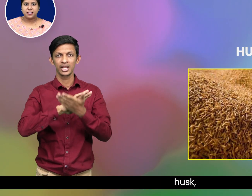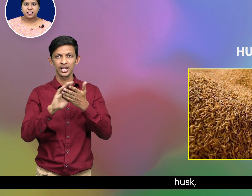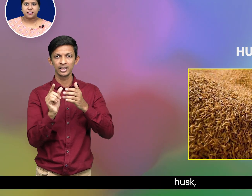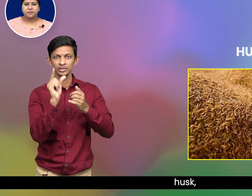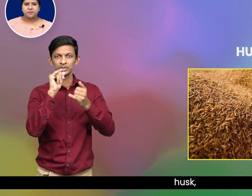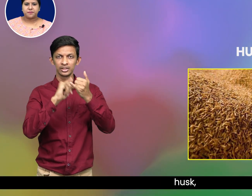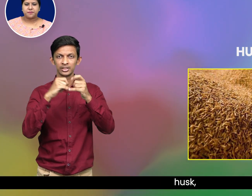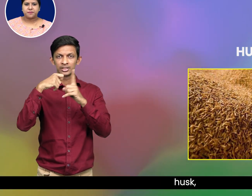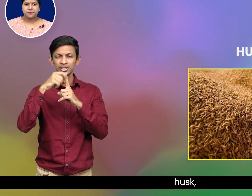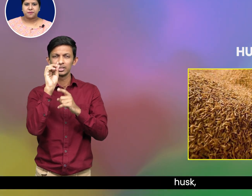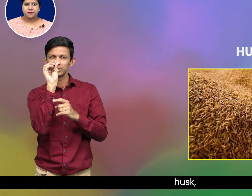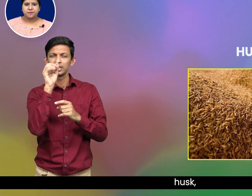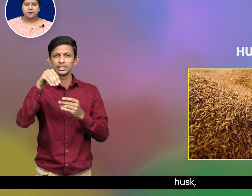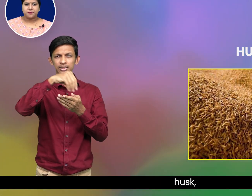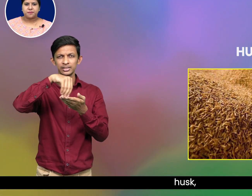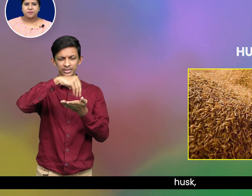husk,